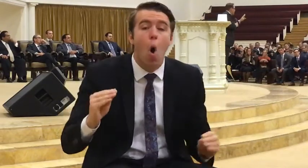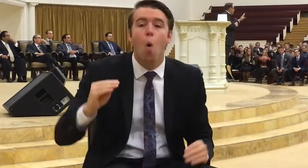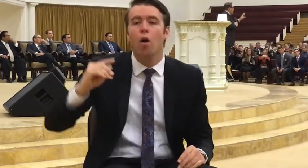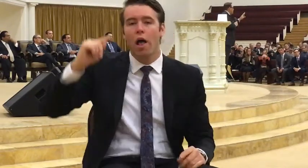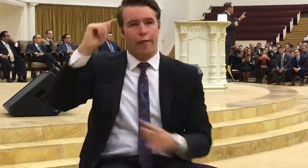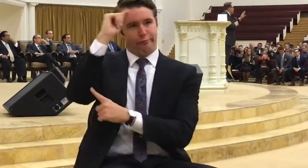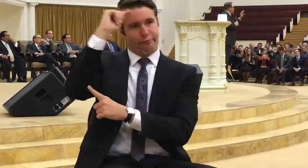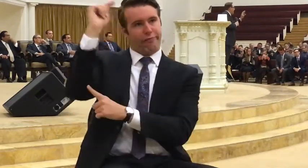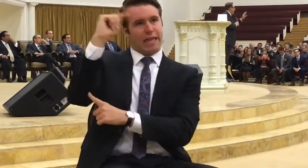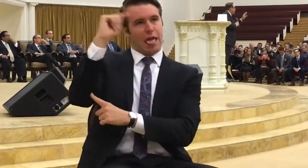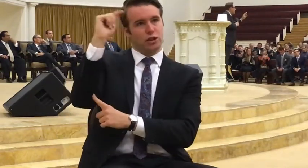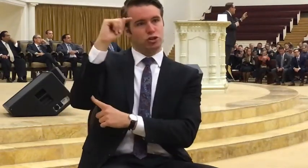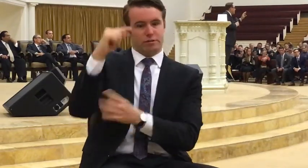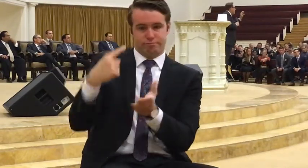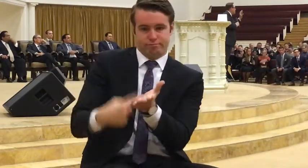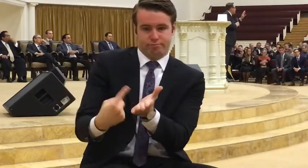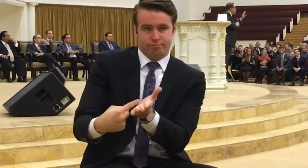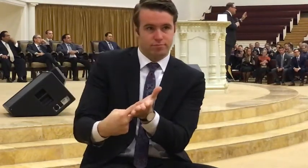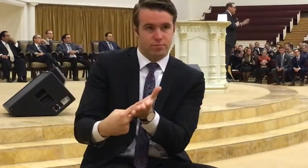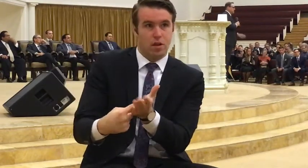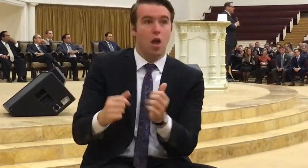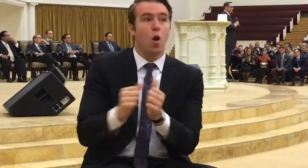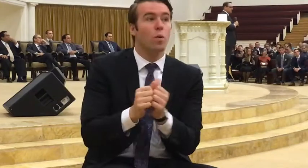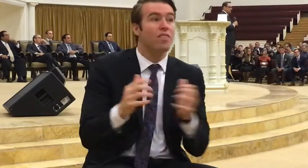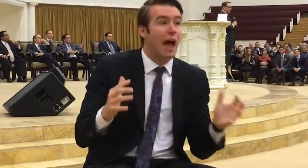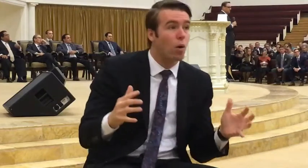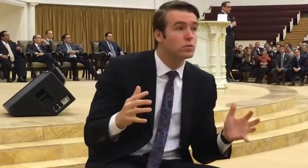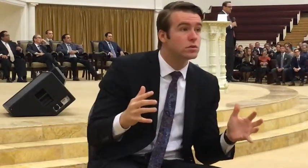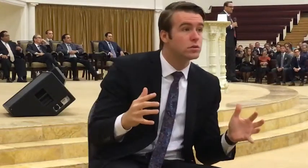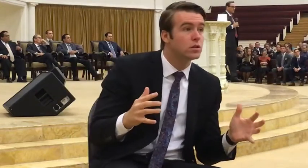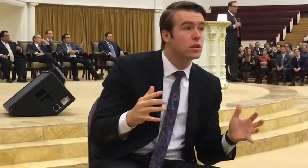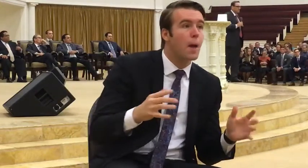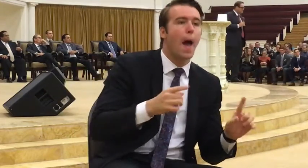theology without mission.